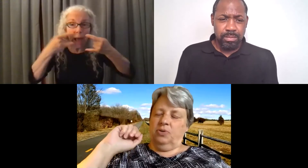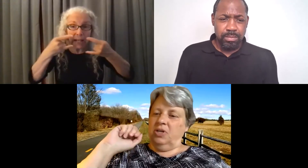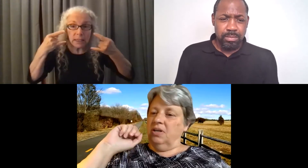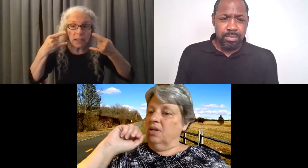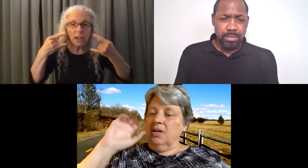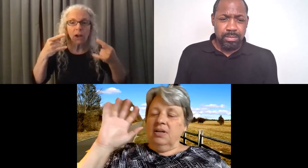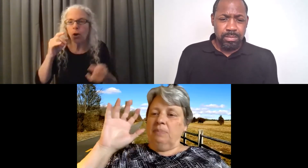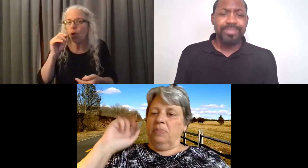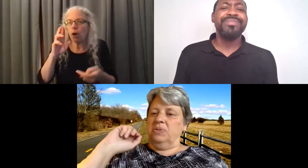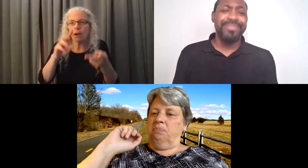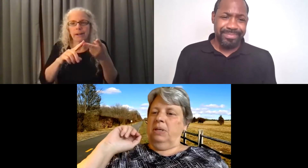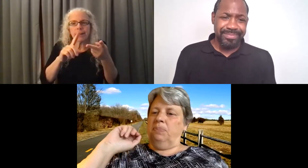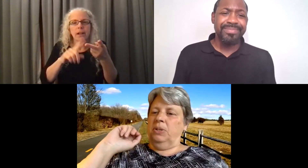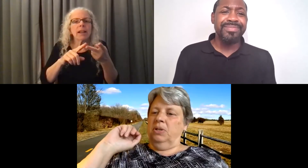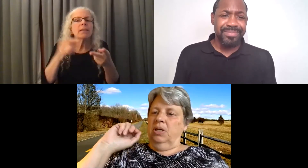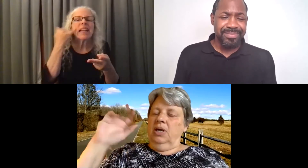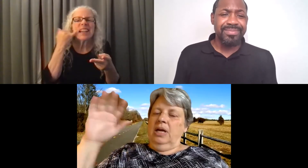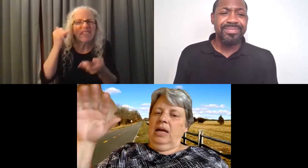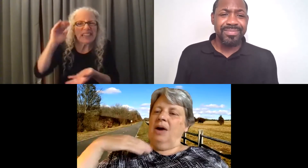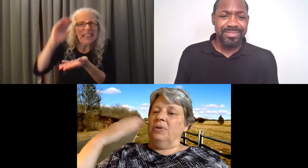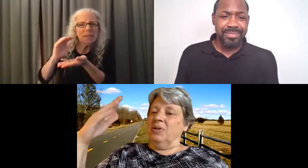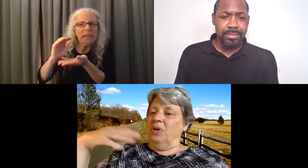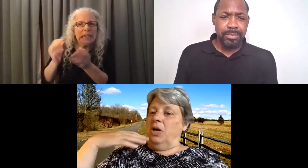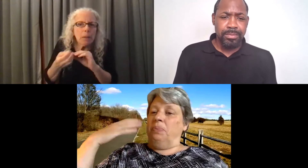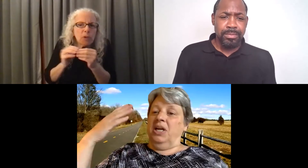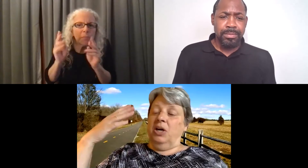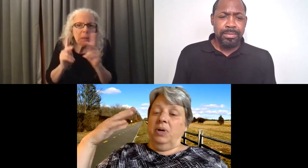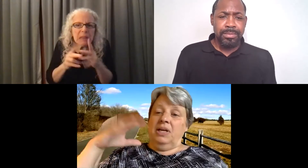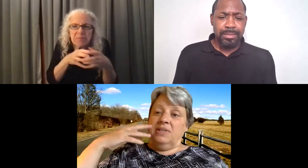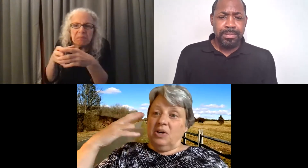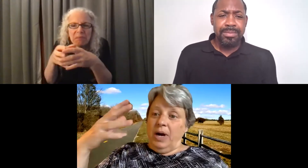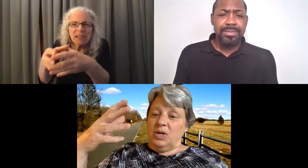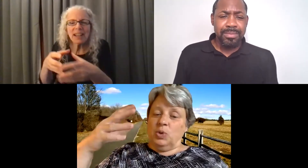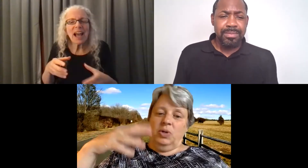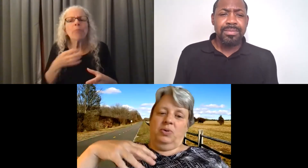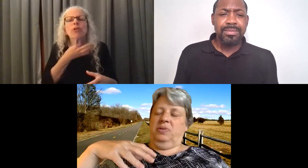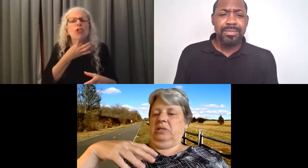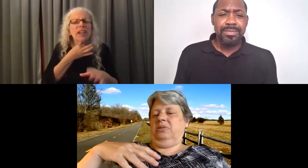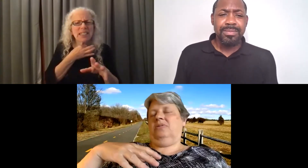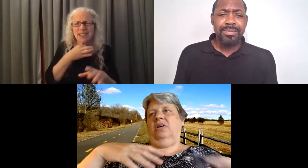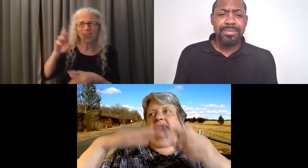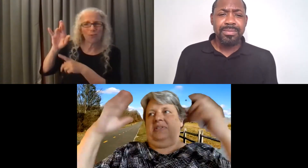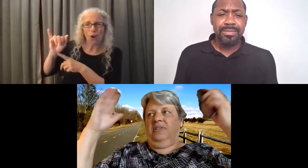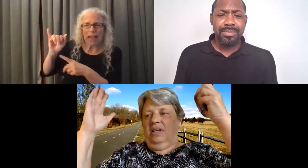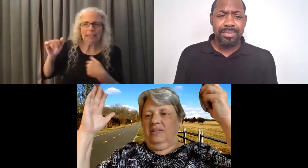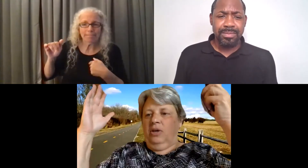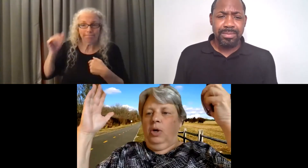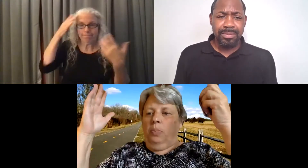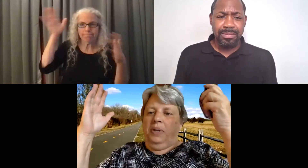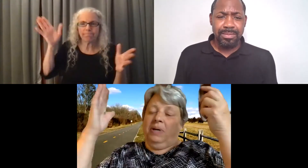certain numbers of people? How is the reopening going? Is it gradual or is it just all of a sudden it's open? Because I